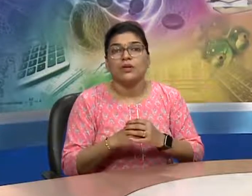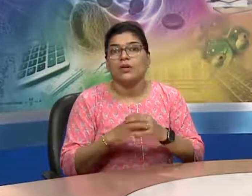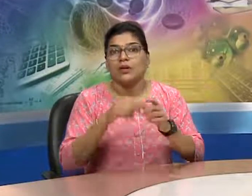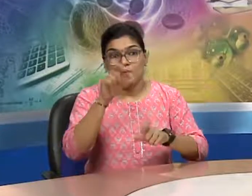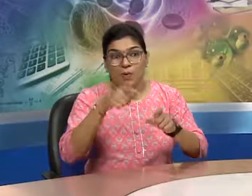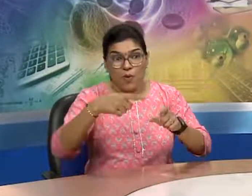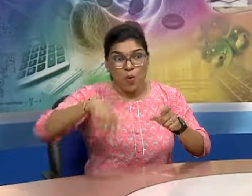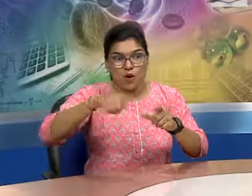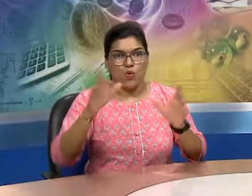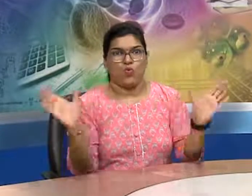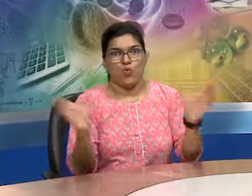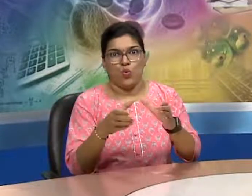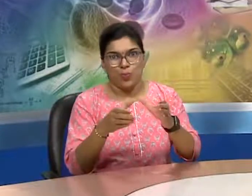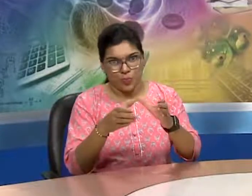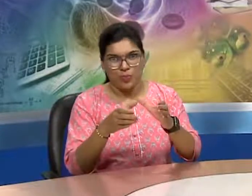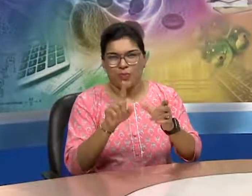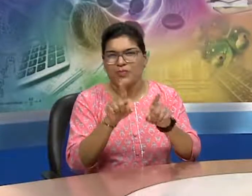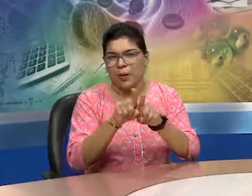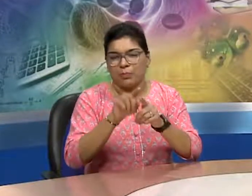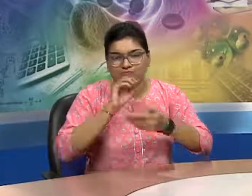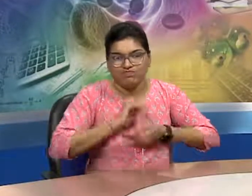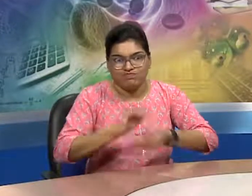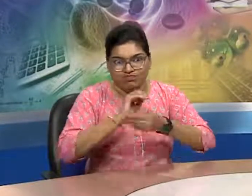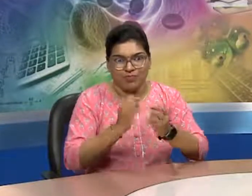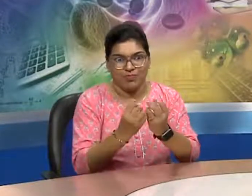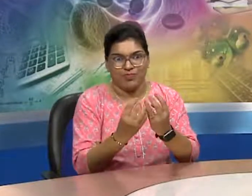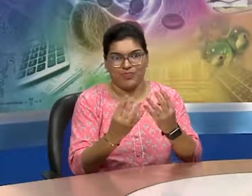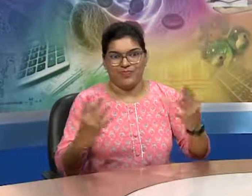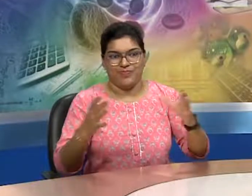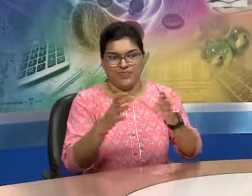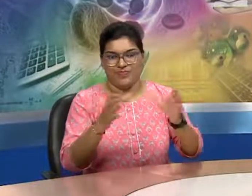know. The second level is population.